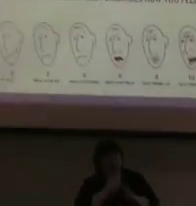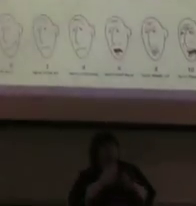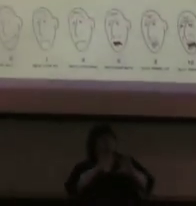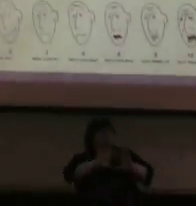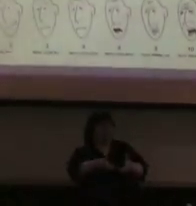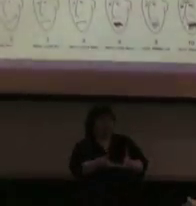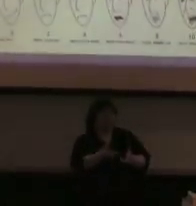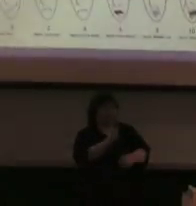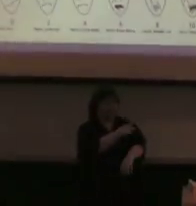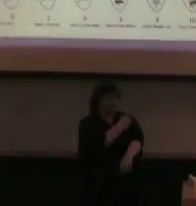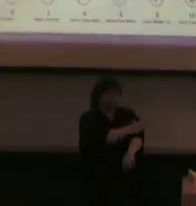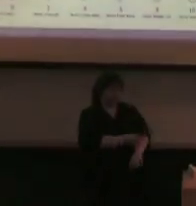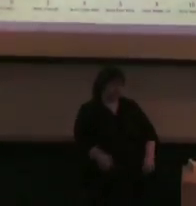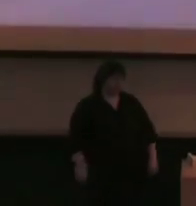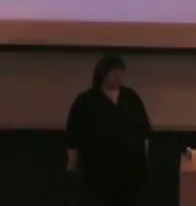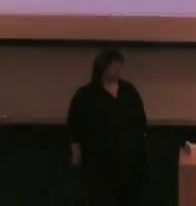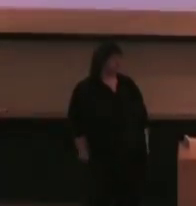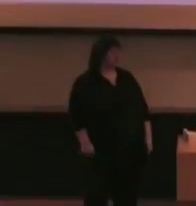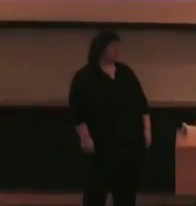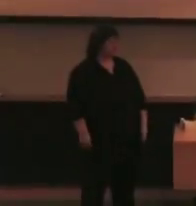population.